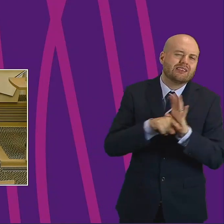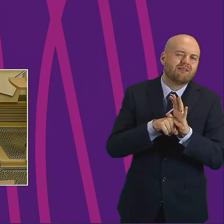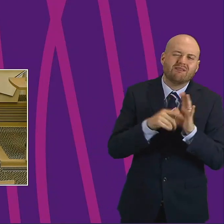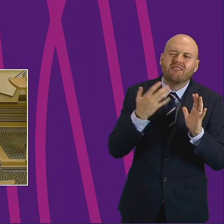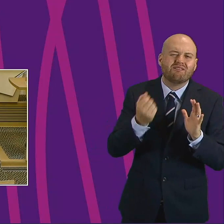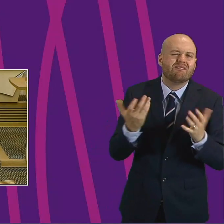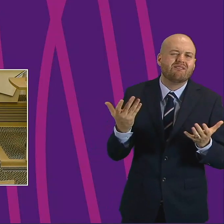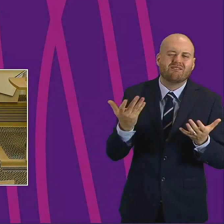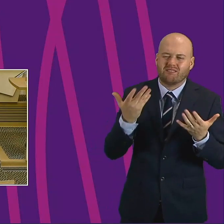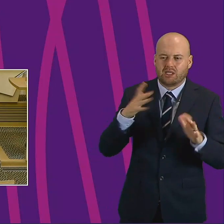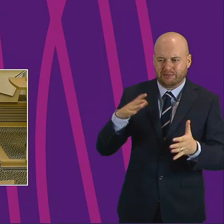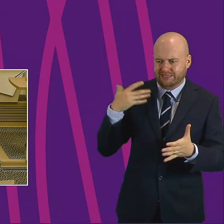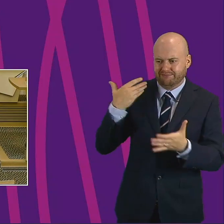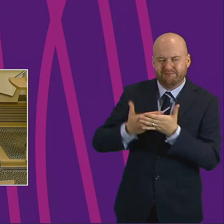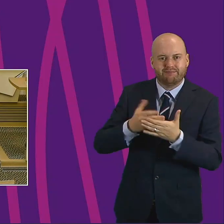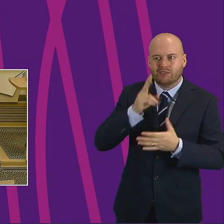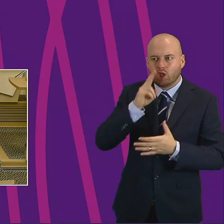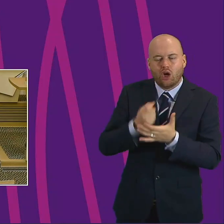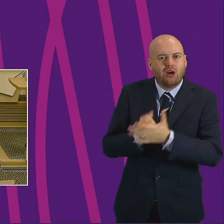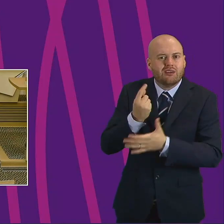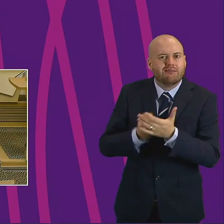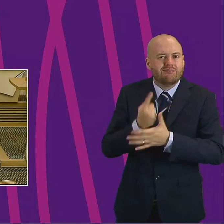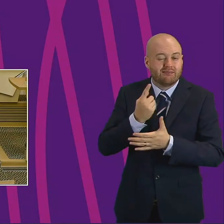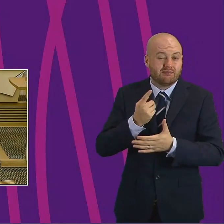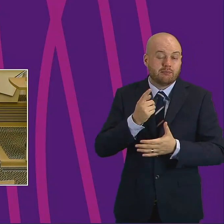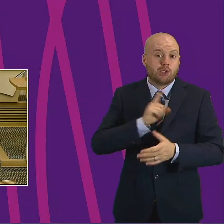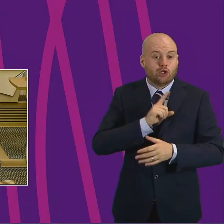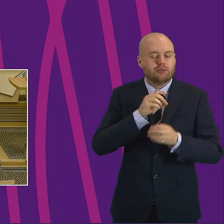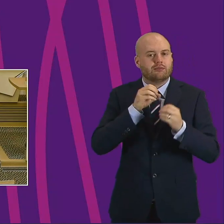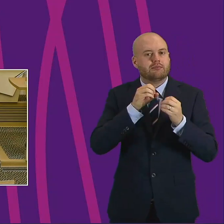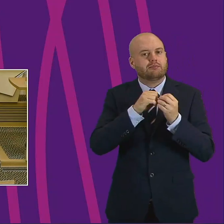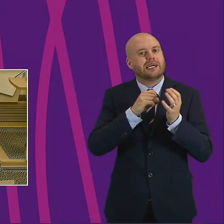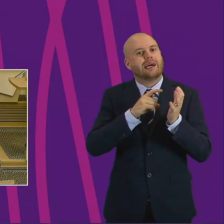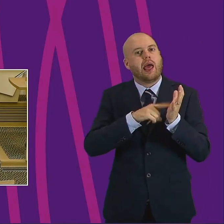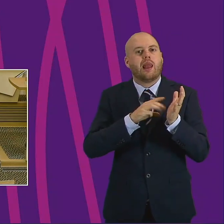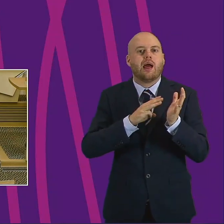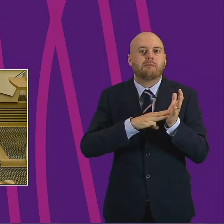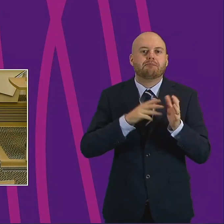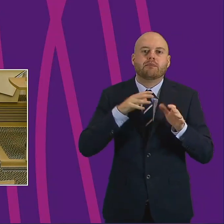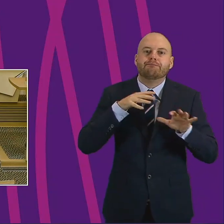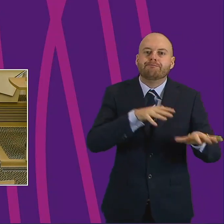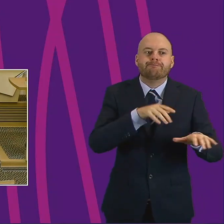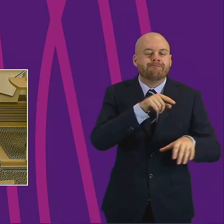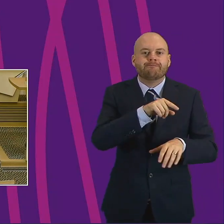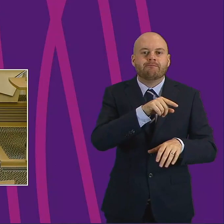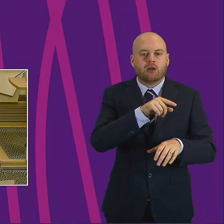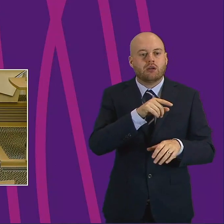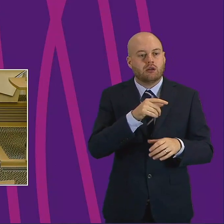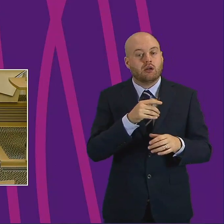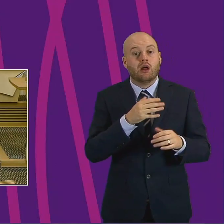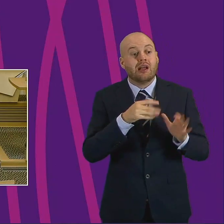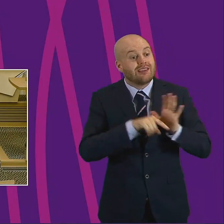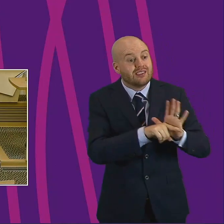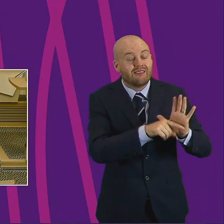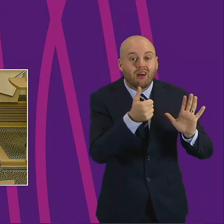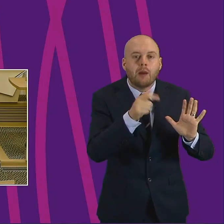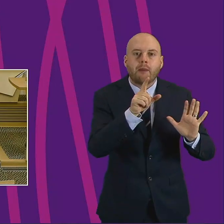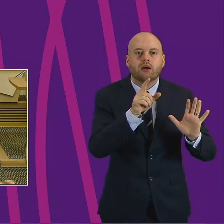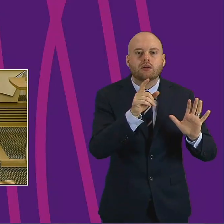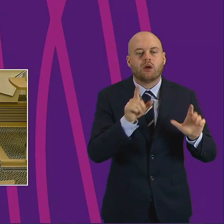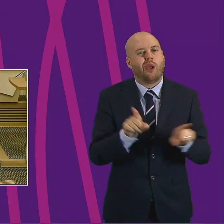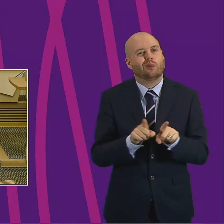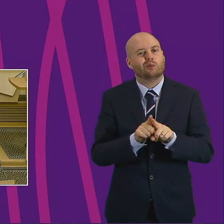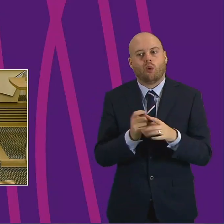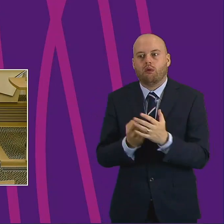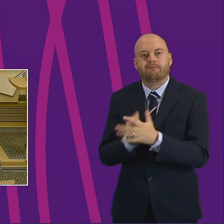have been raised by the Black Lives Matter movement, certainly one of the silver linings or the opportunities is that it